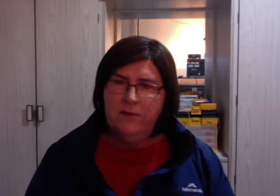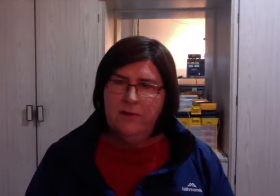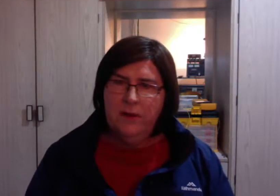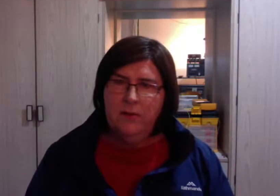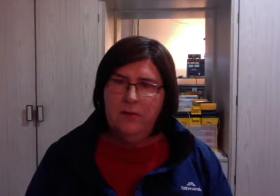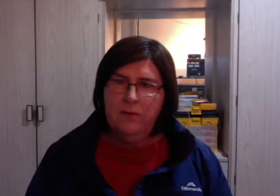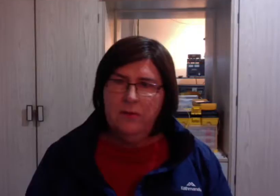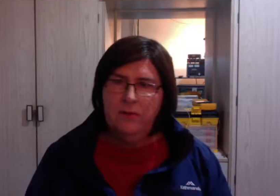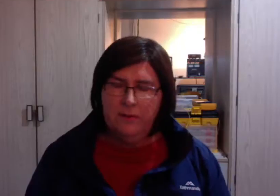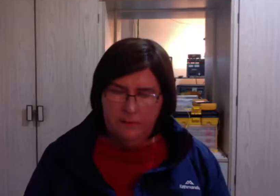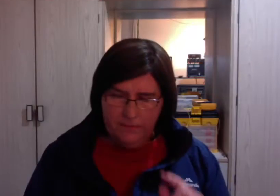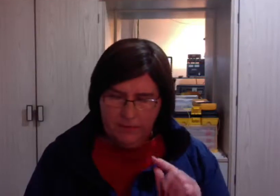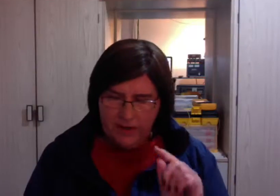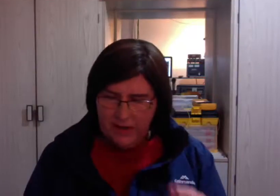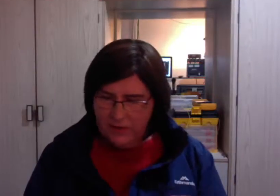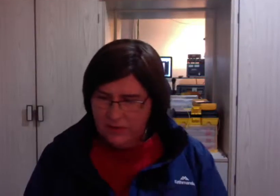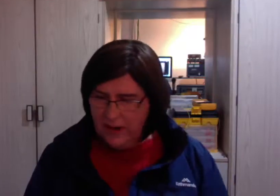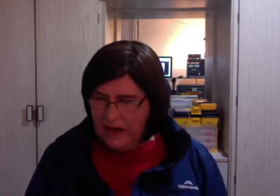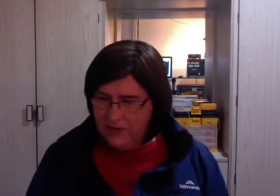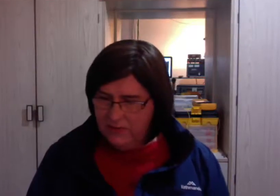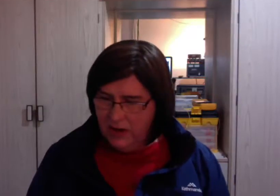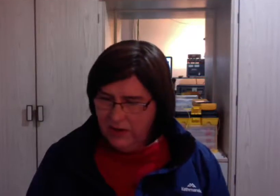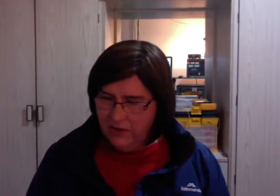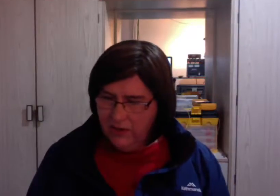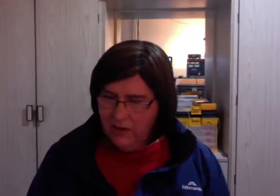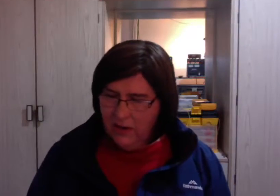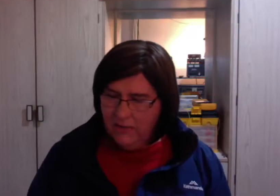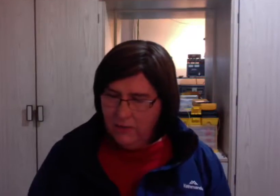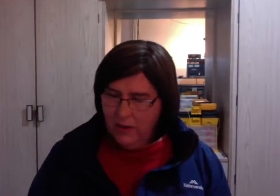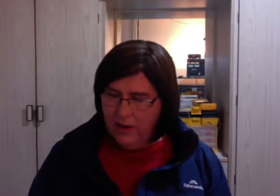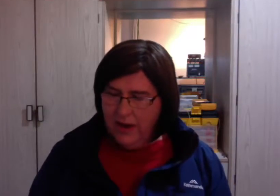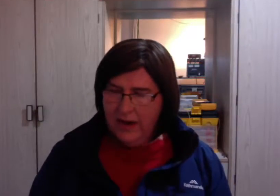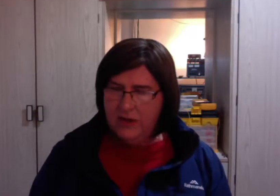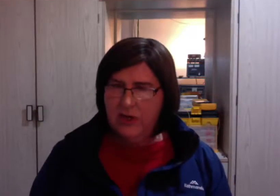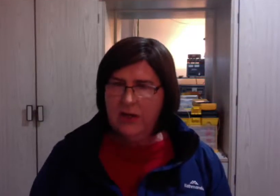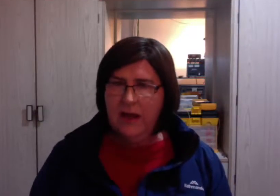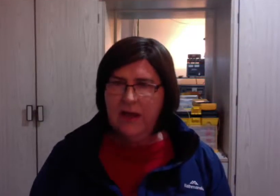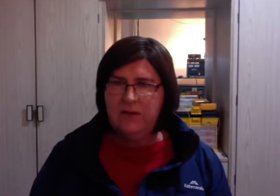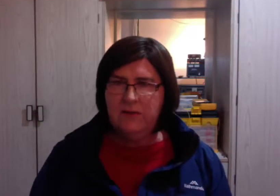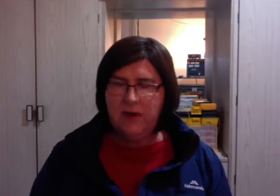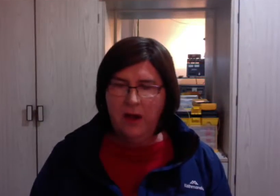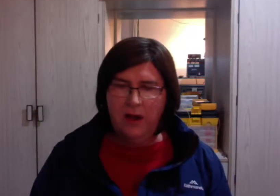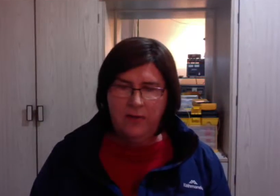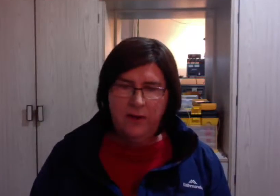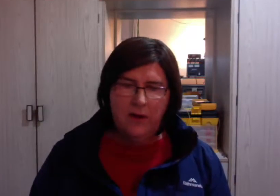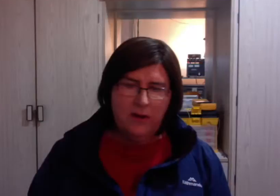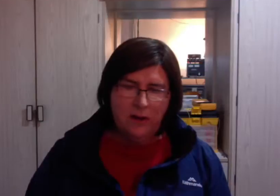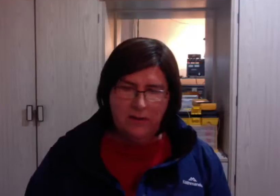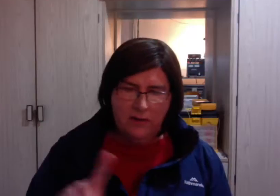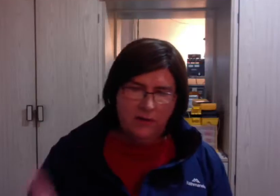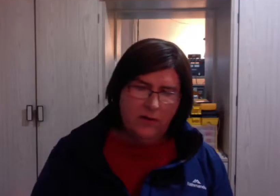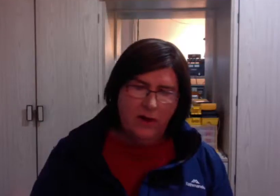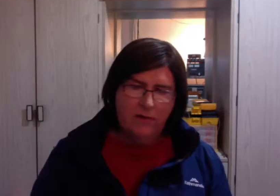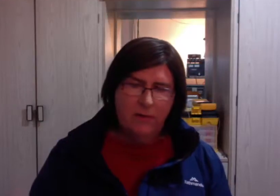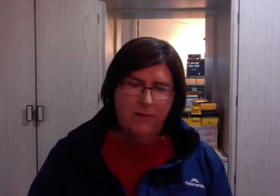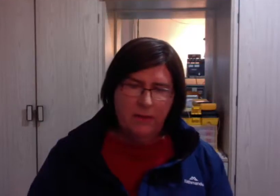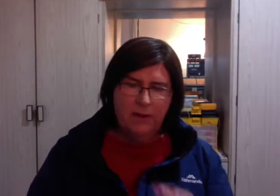So I was getting on to age of tires. If you want to know how to check the age of your tires, go have a look at the side of them. They'll be a